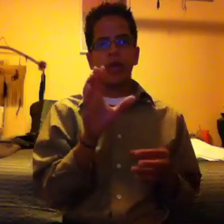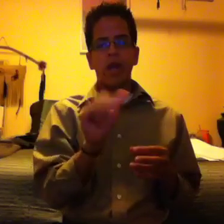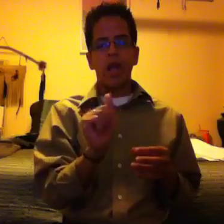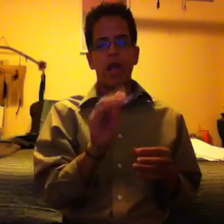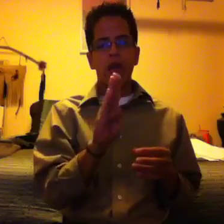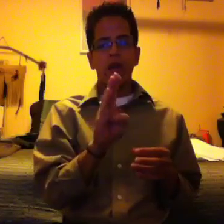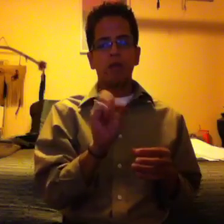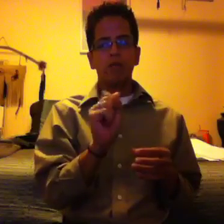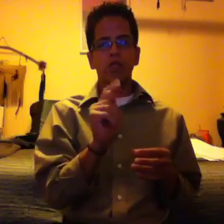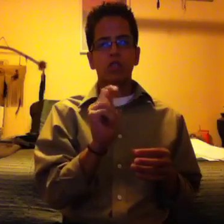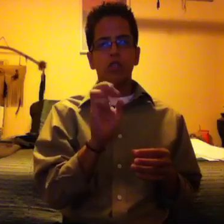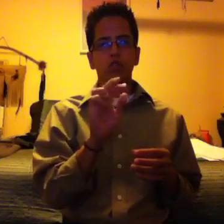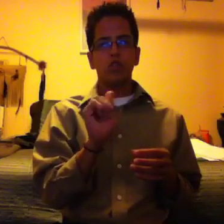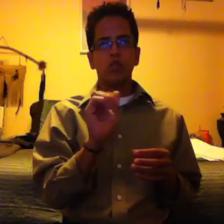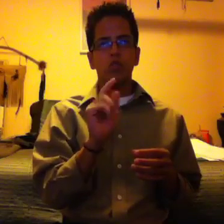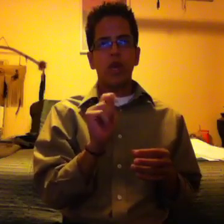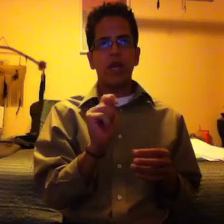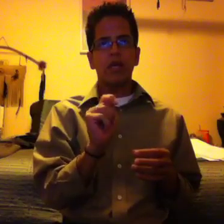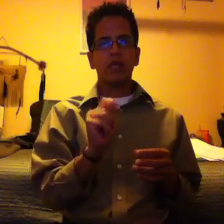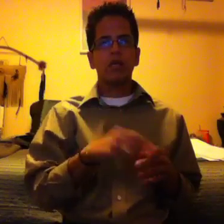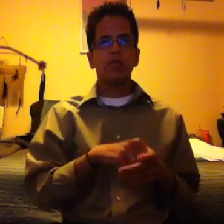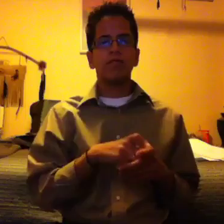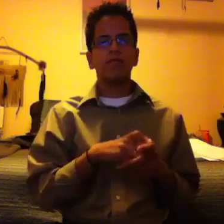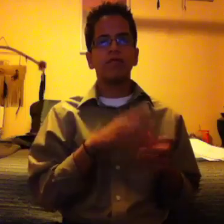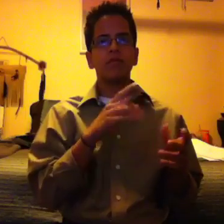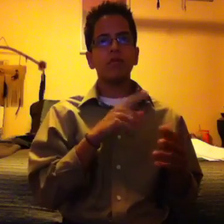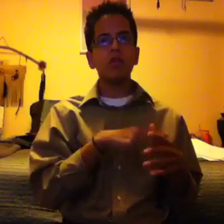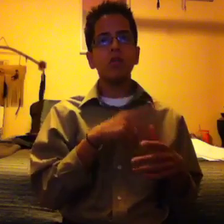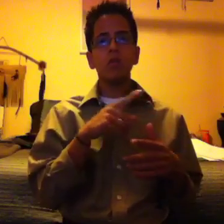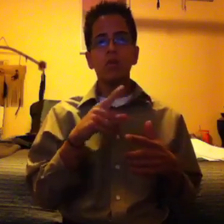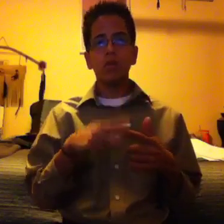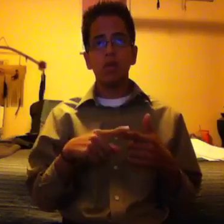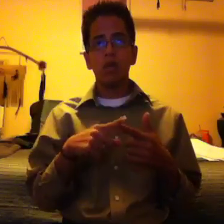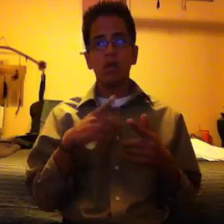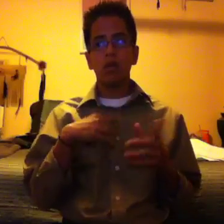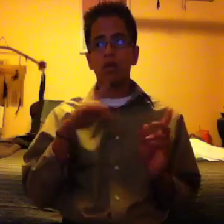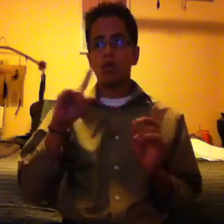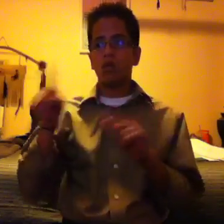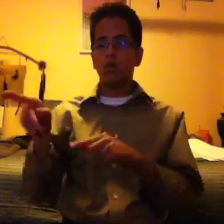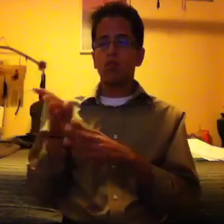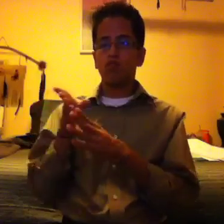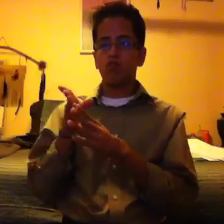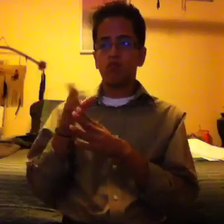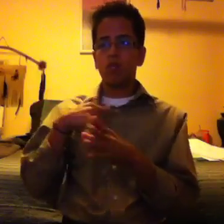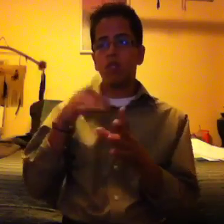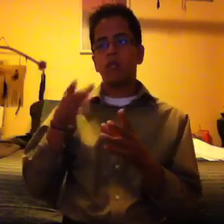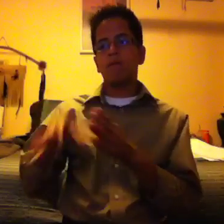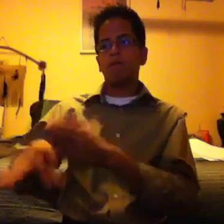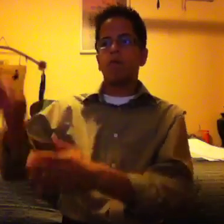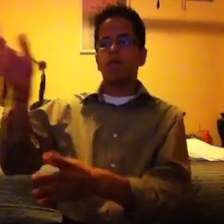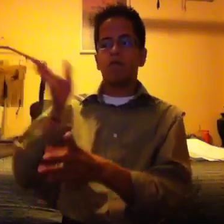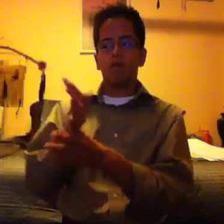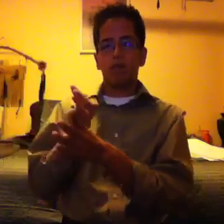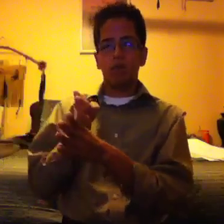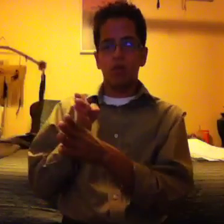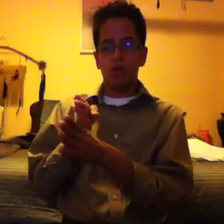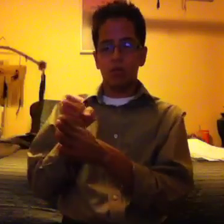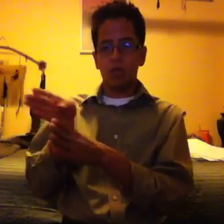content areas. So students then, when they went off to their major courses, they knew MLA style, they knew CBE style